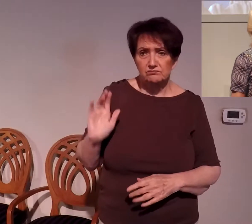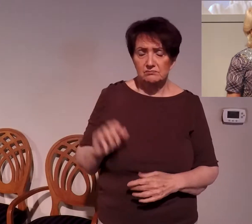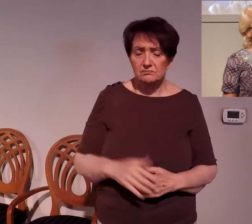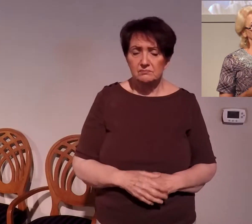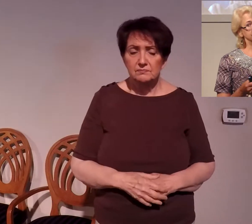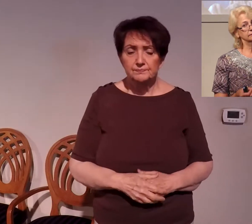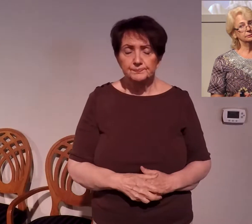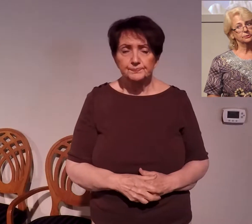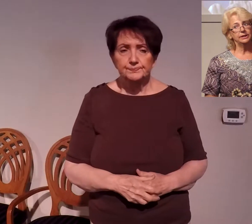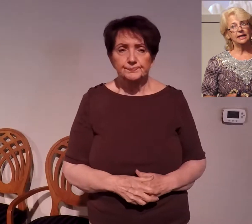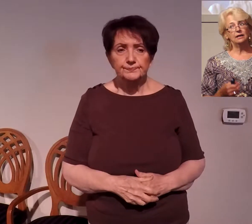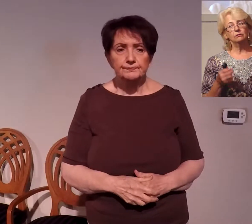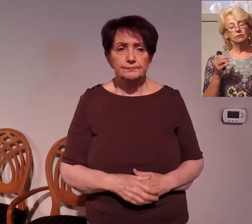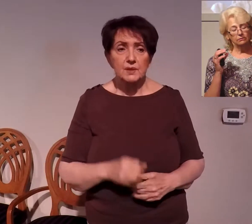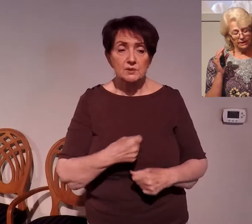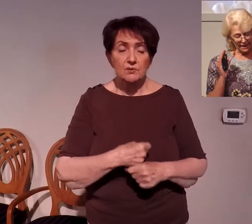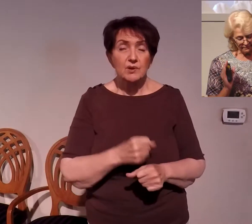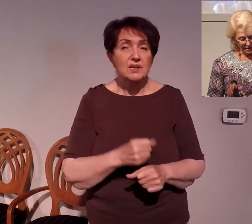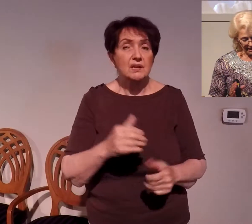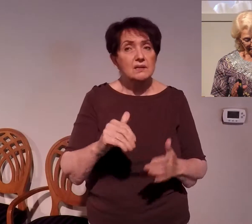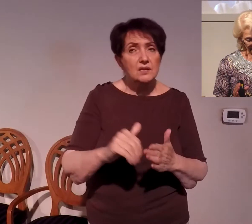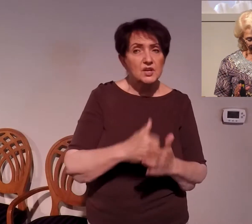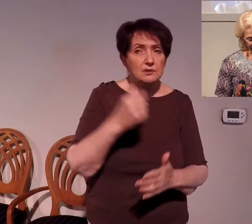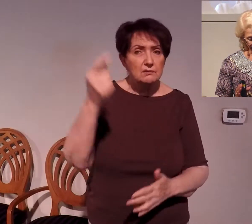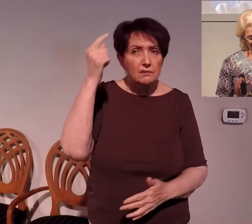new thought in a deliberate and